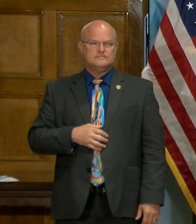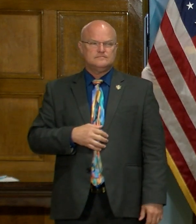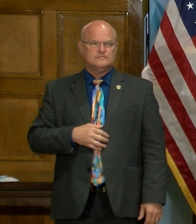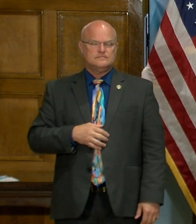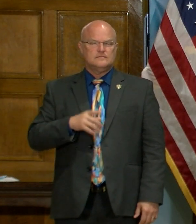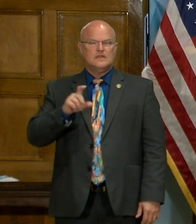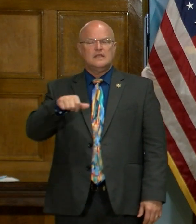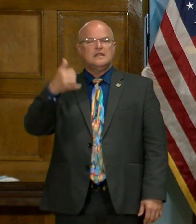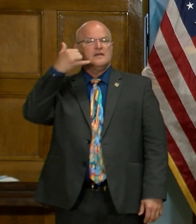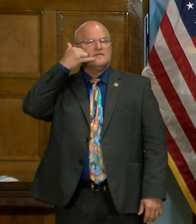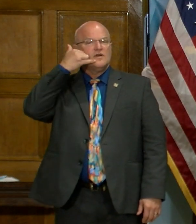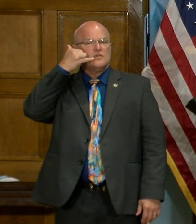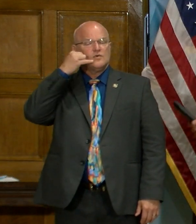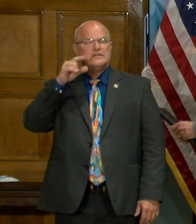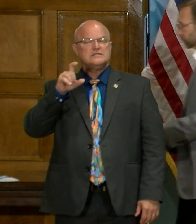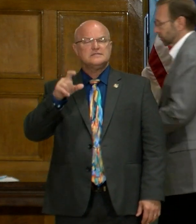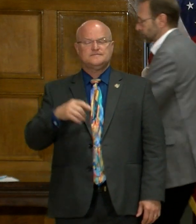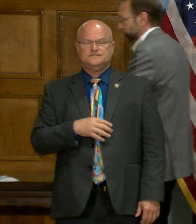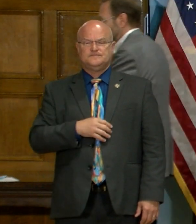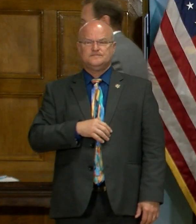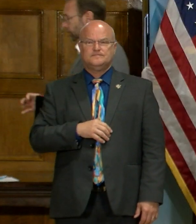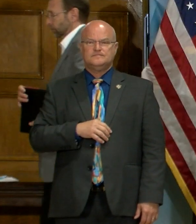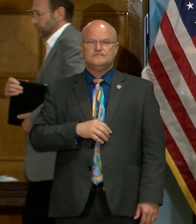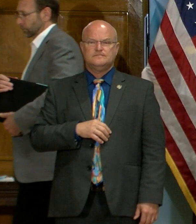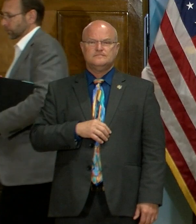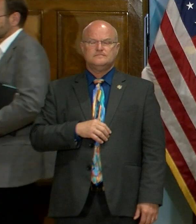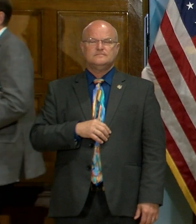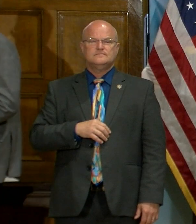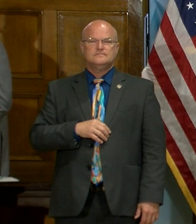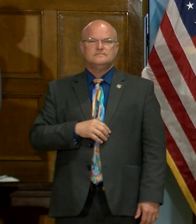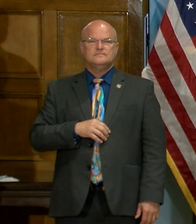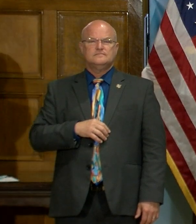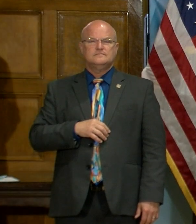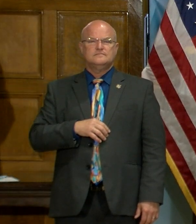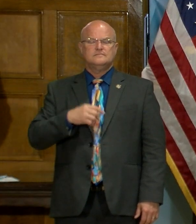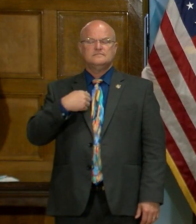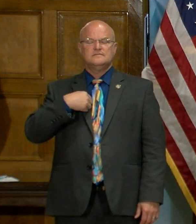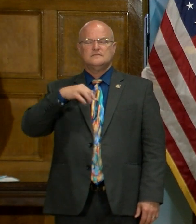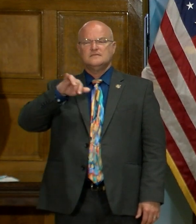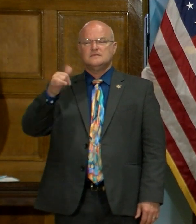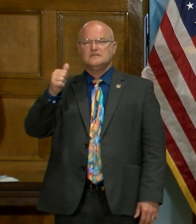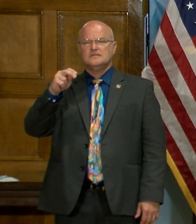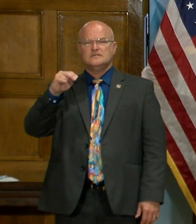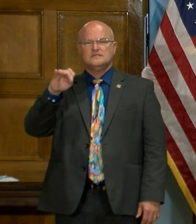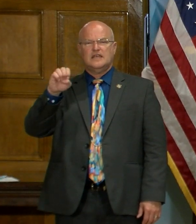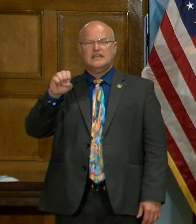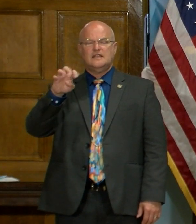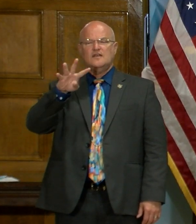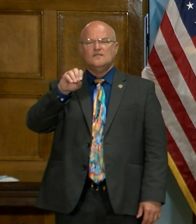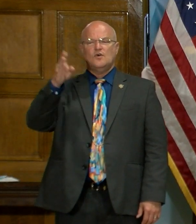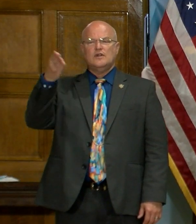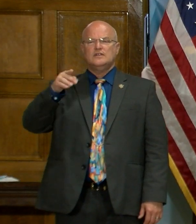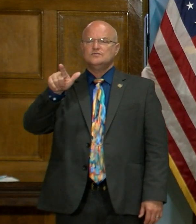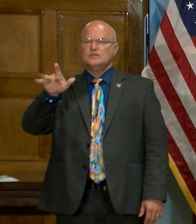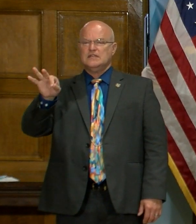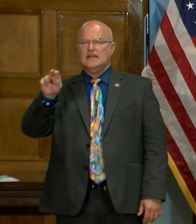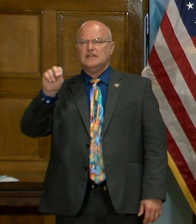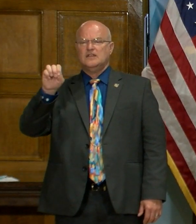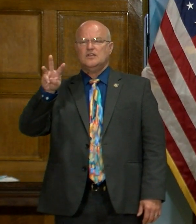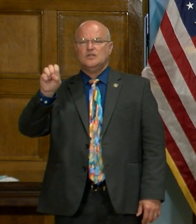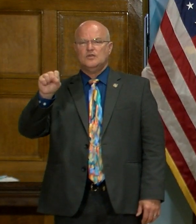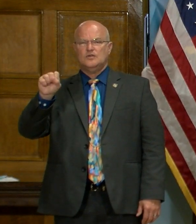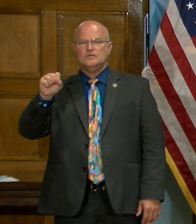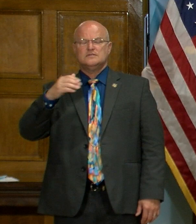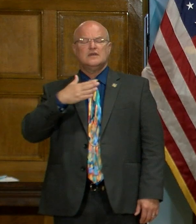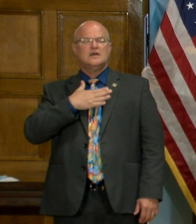Let's take another question remotely. Governor Hutchinson, this is Janie Weiss with 4029 News. My question is